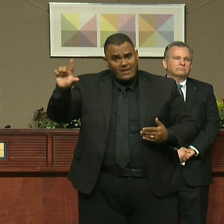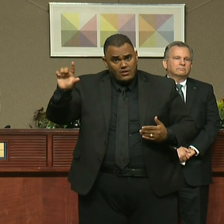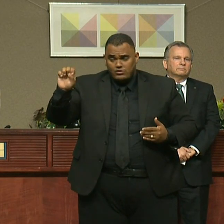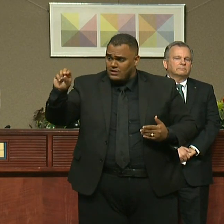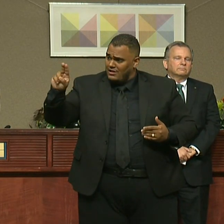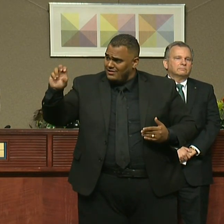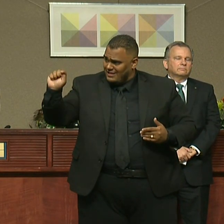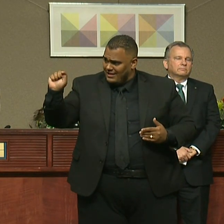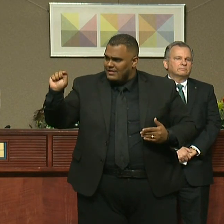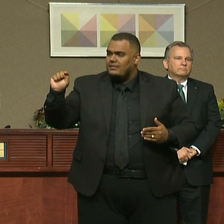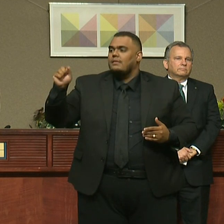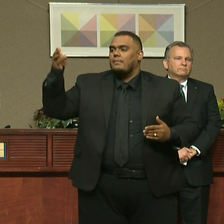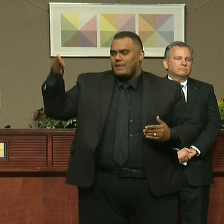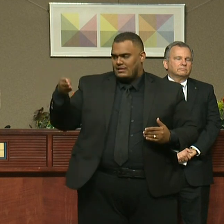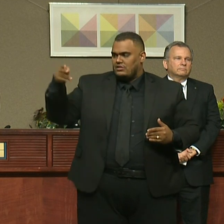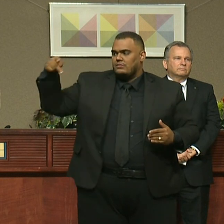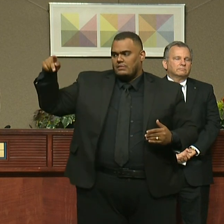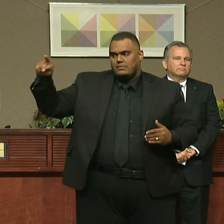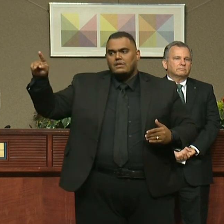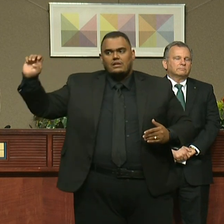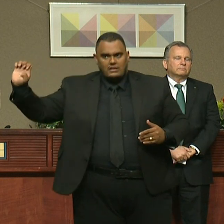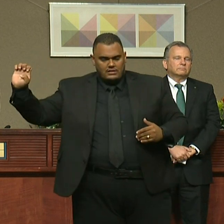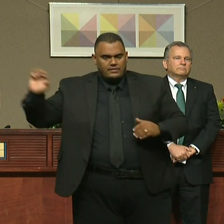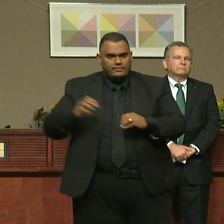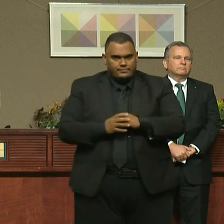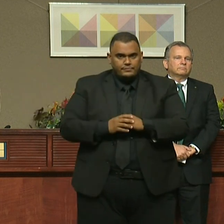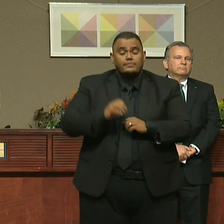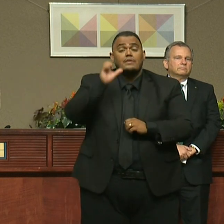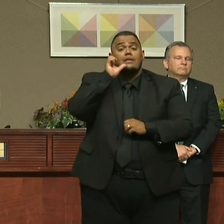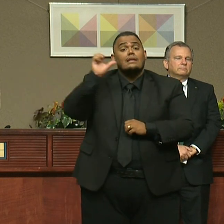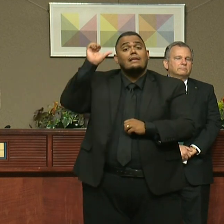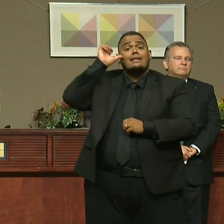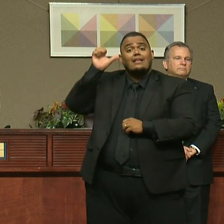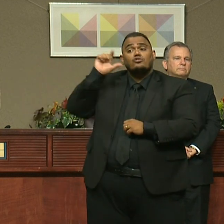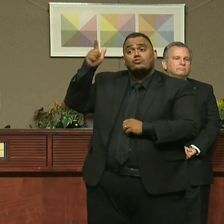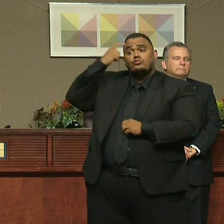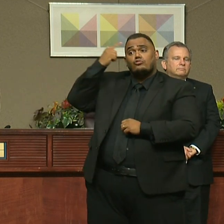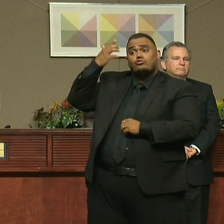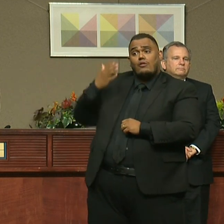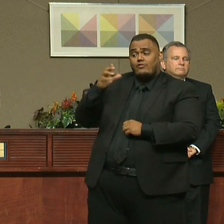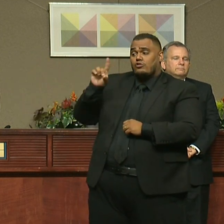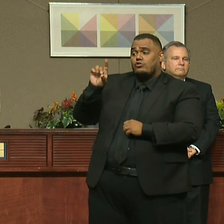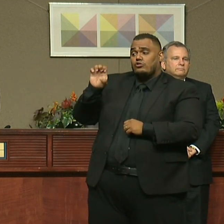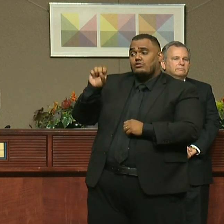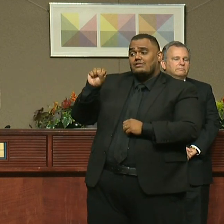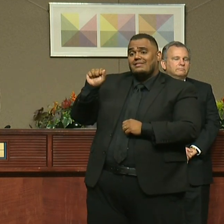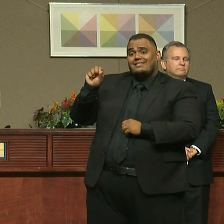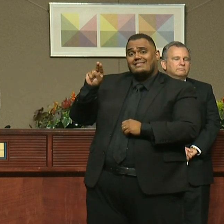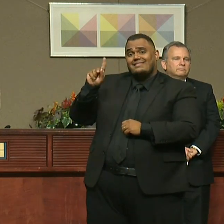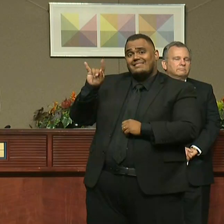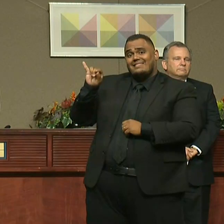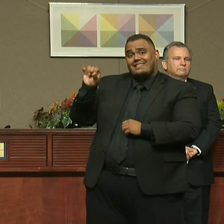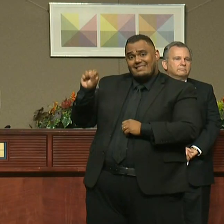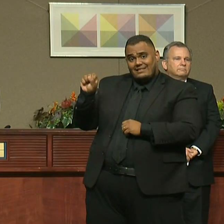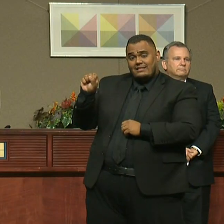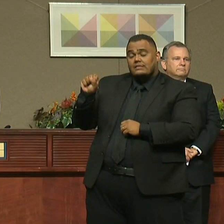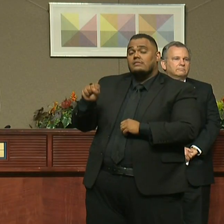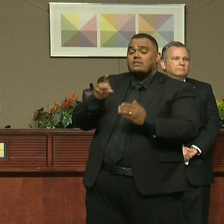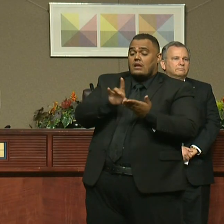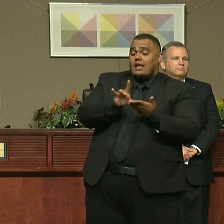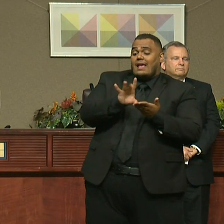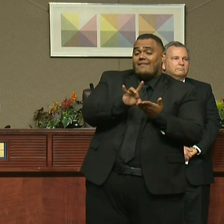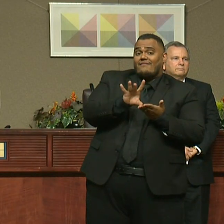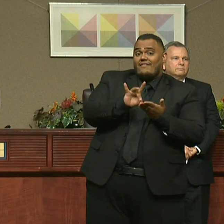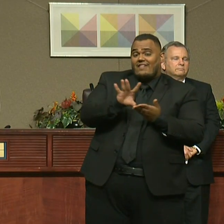ocfl.net/PPE. Yesterday, Governor DeSantis extended the moratorium on evictions and foreclosures